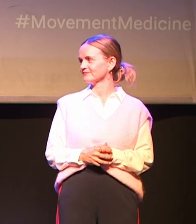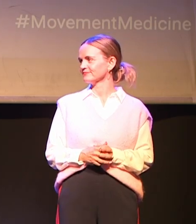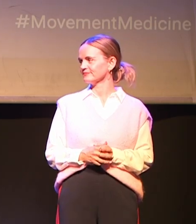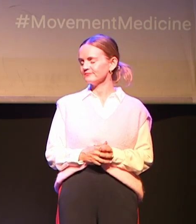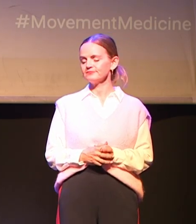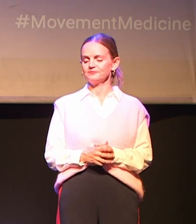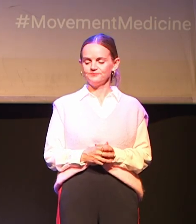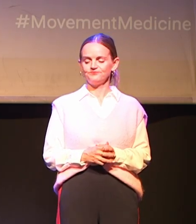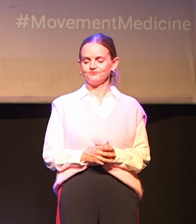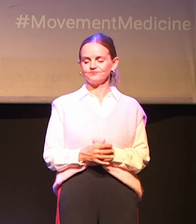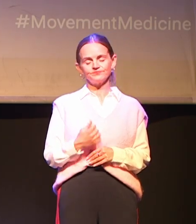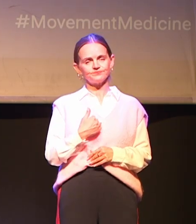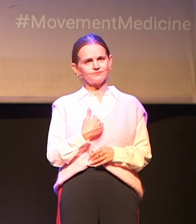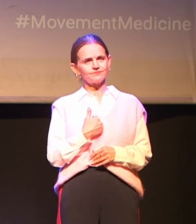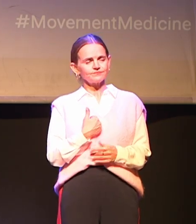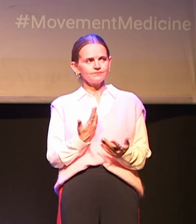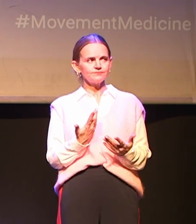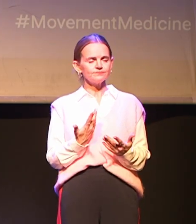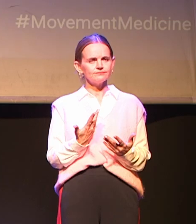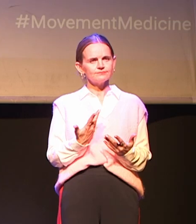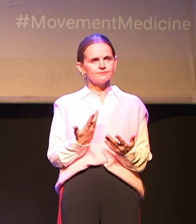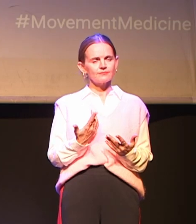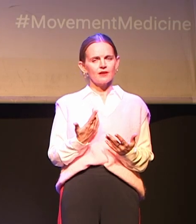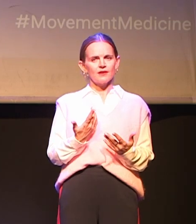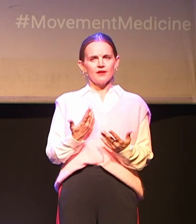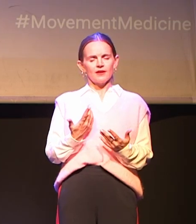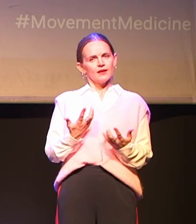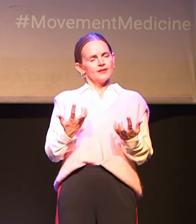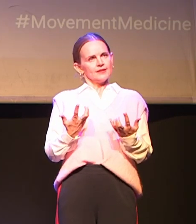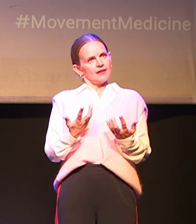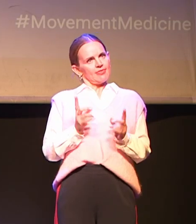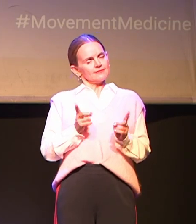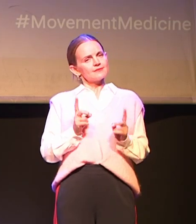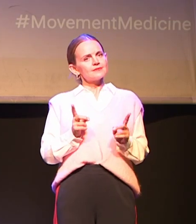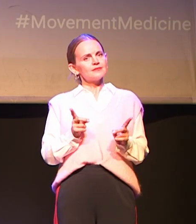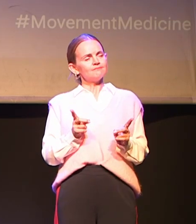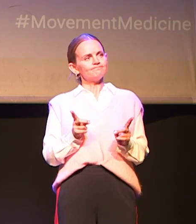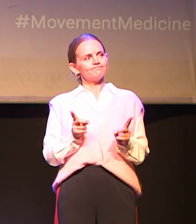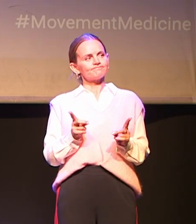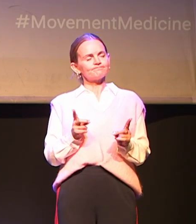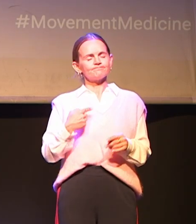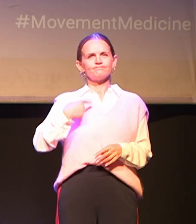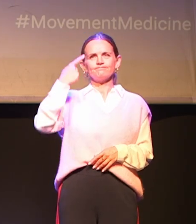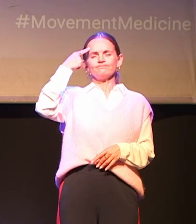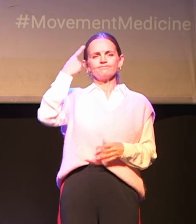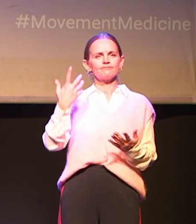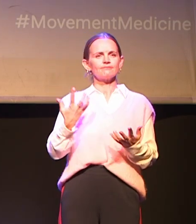so that's what I'm in right now. Is like, how do we practice at the scale,